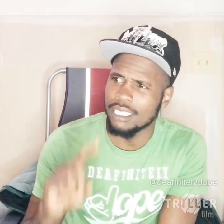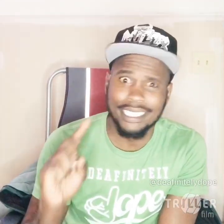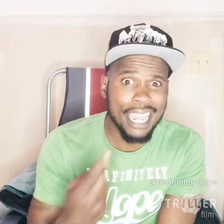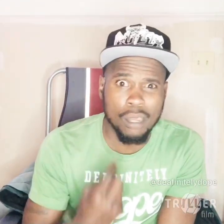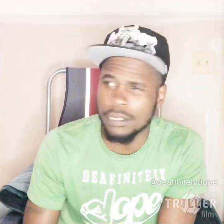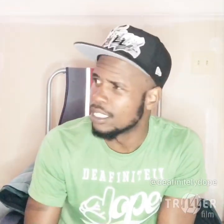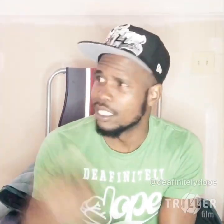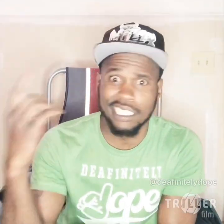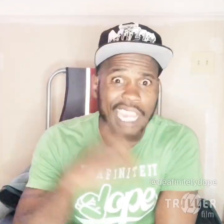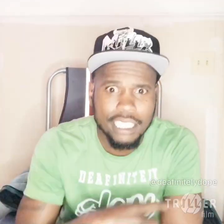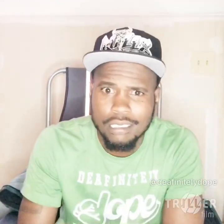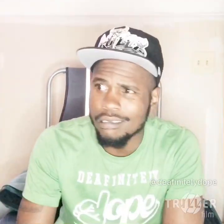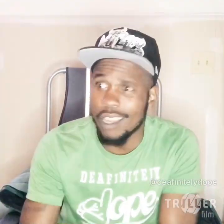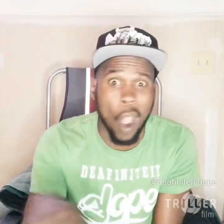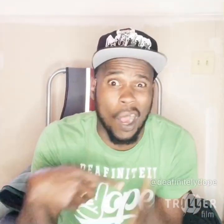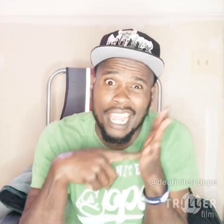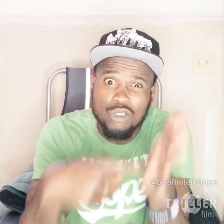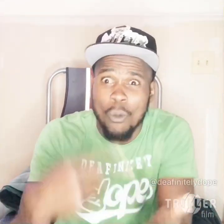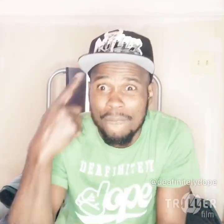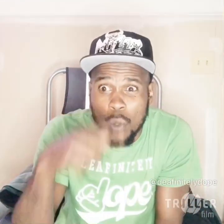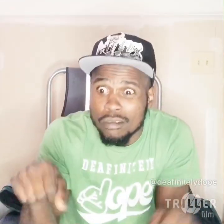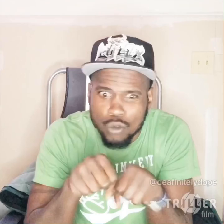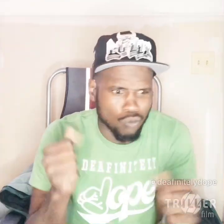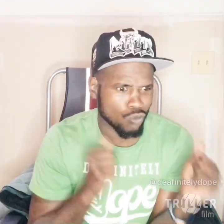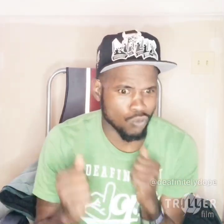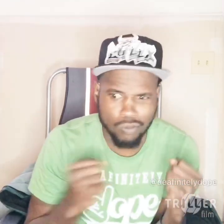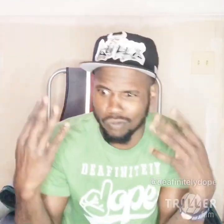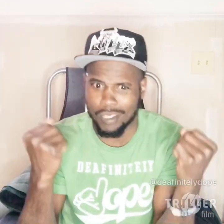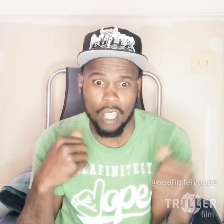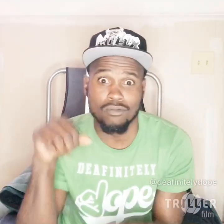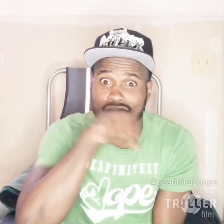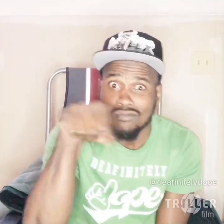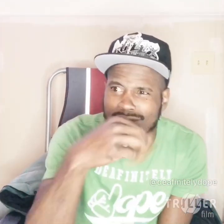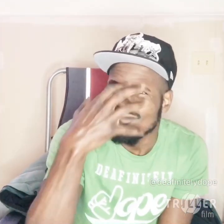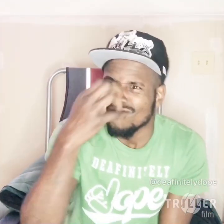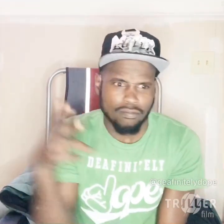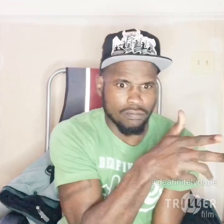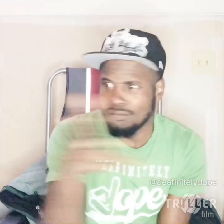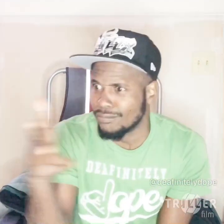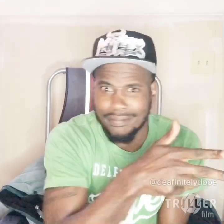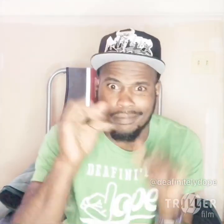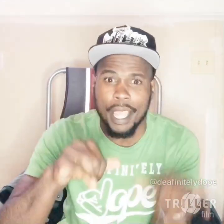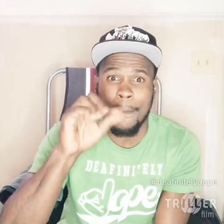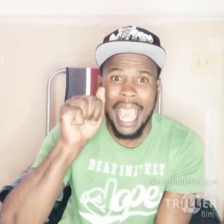damn days. And now I got the show from it, the chauffeur's road rage. Put it in damn ad lib.